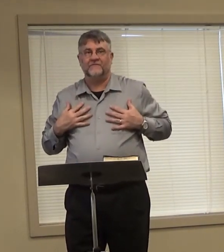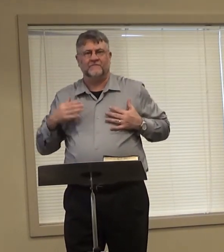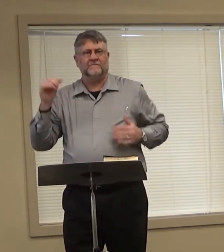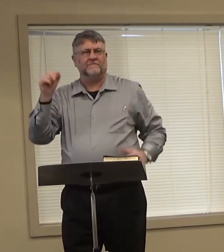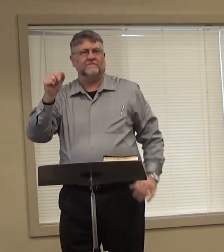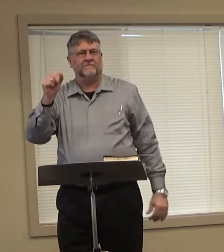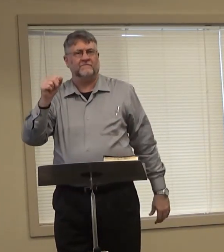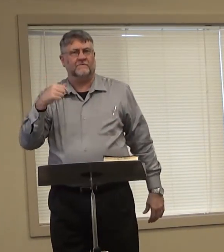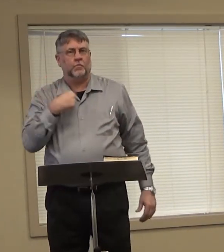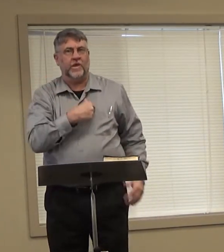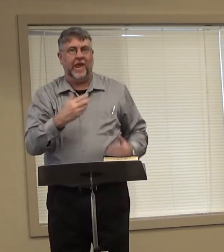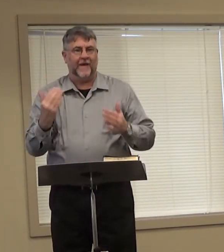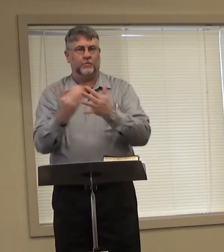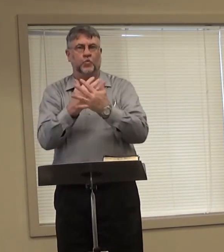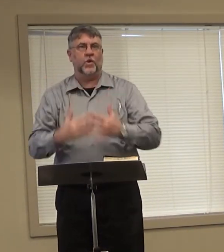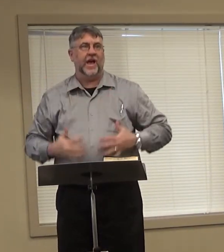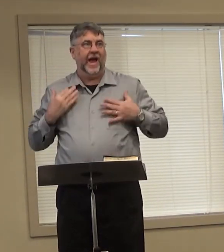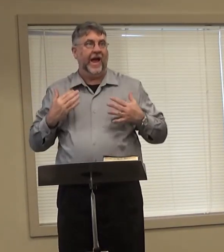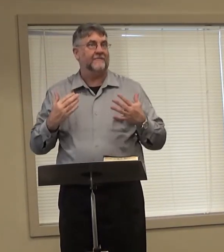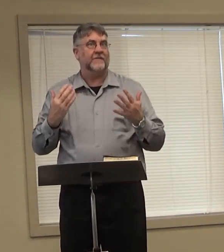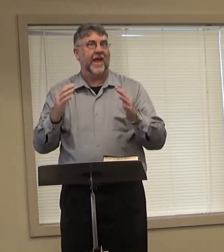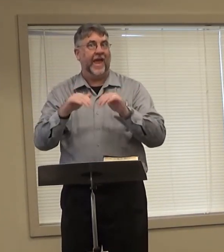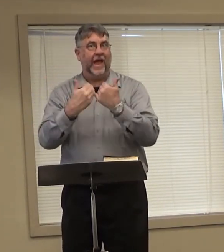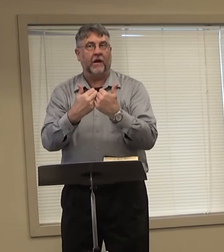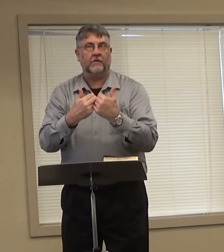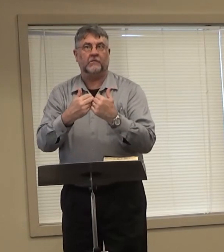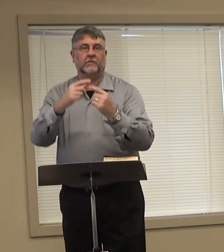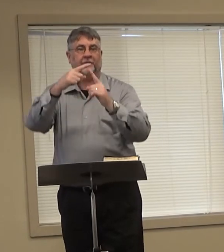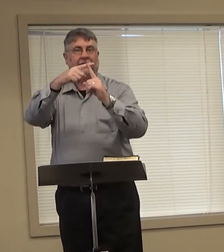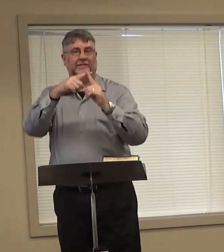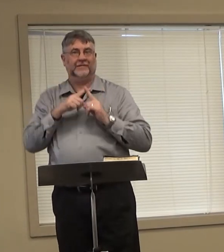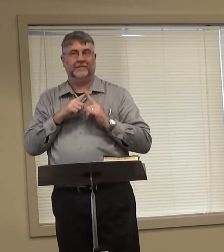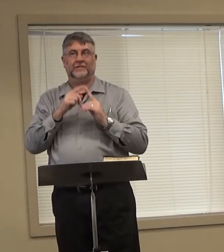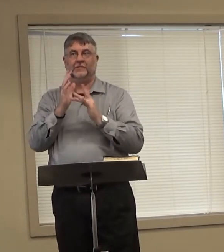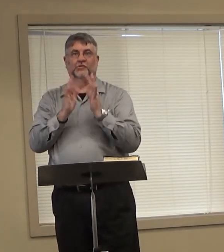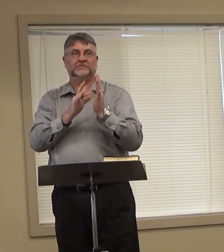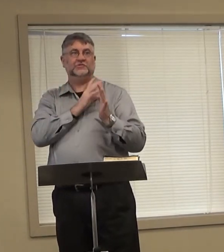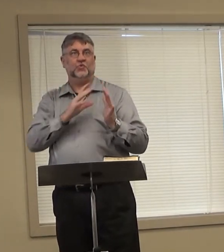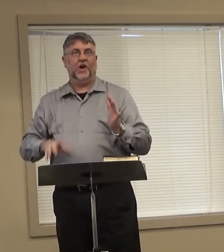He also gives us newness of life. Now how does he do that?